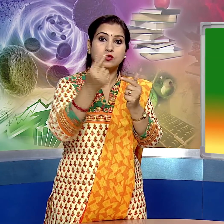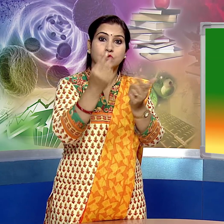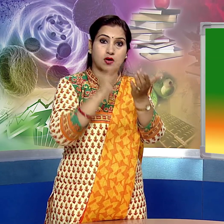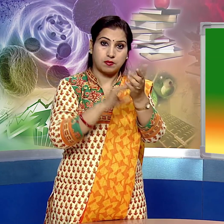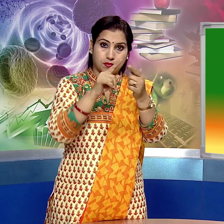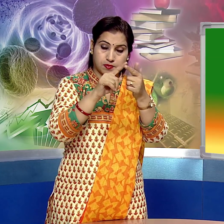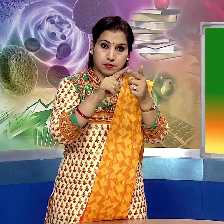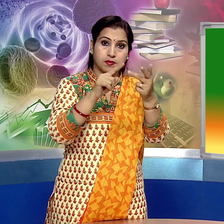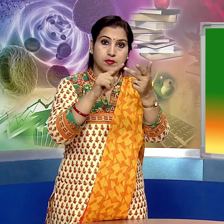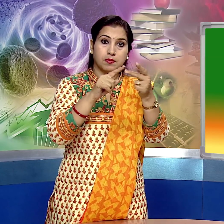phosphorus,